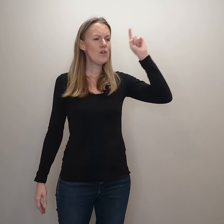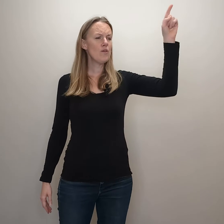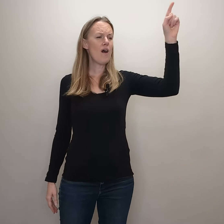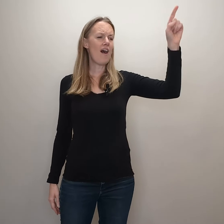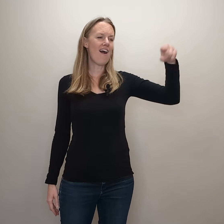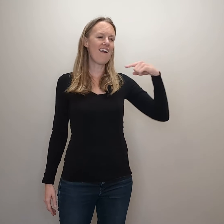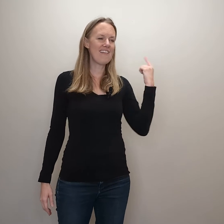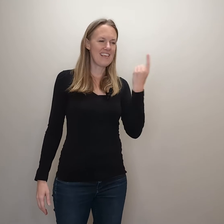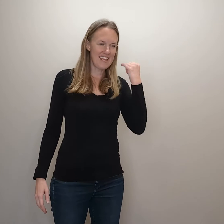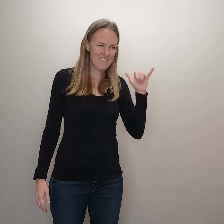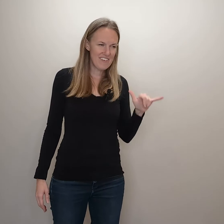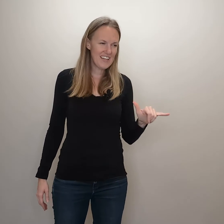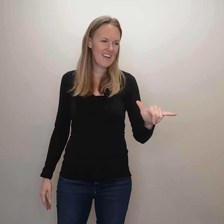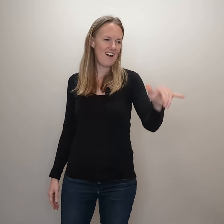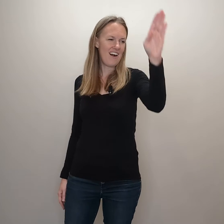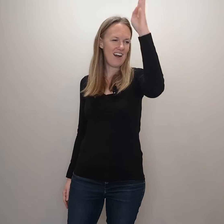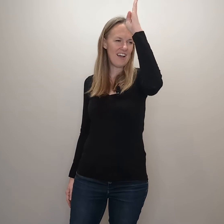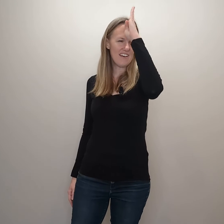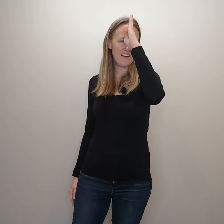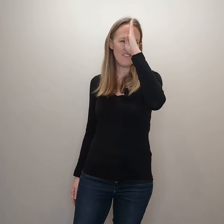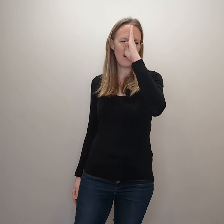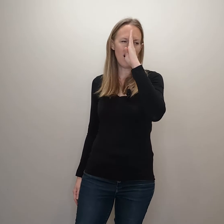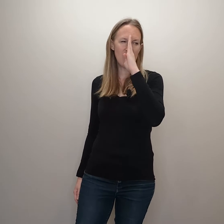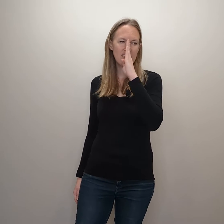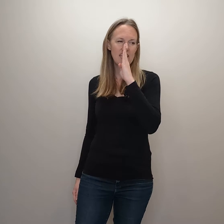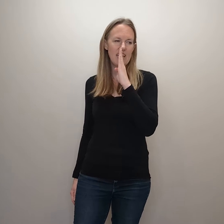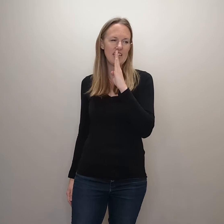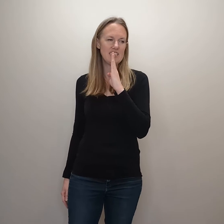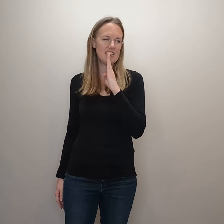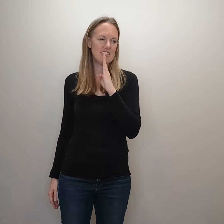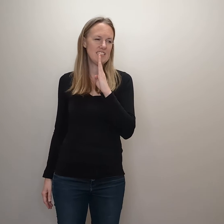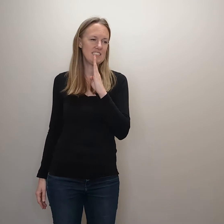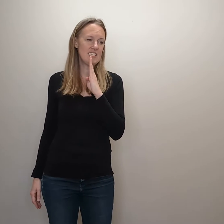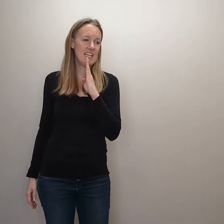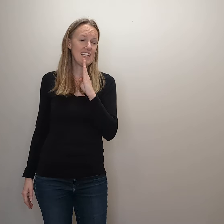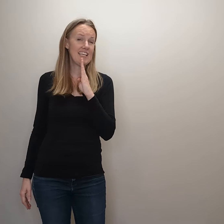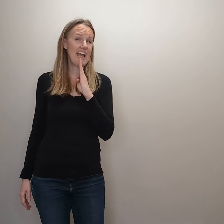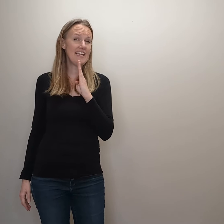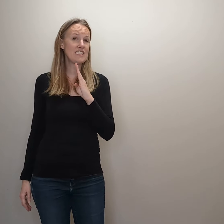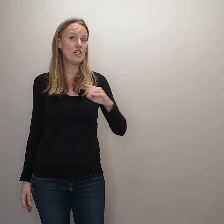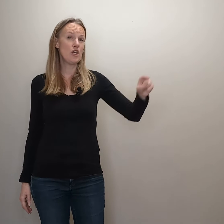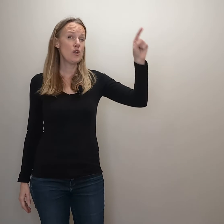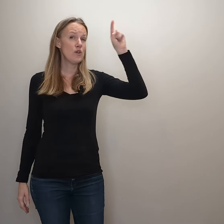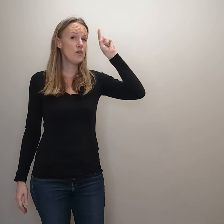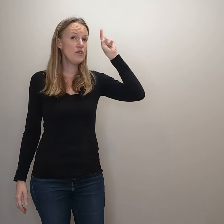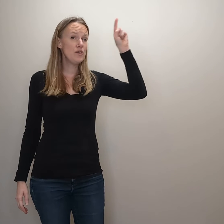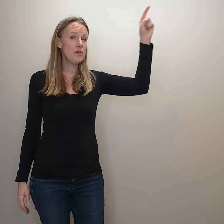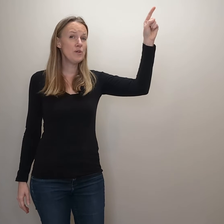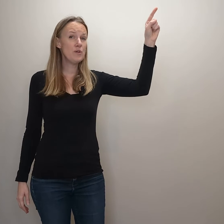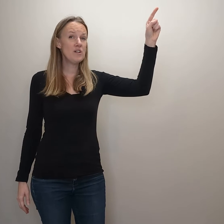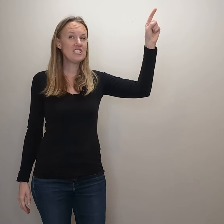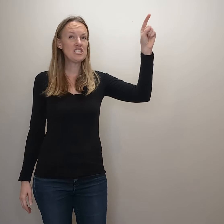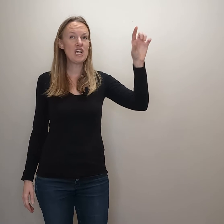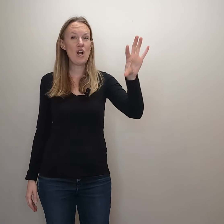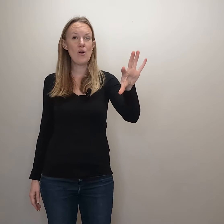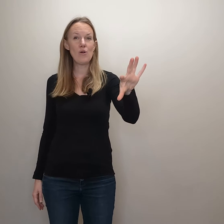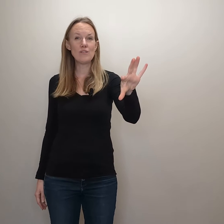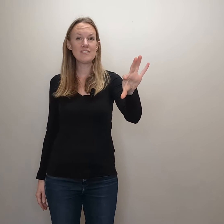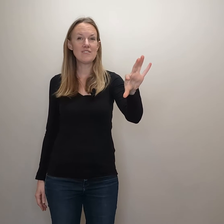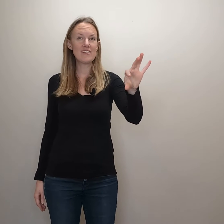you are the infinite God of all the ages, yet You chose. So for